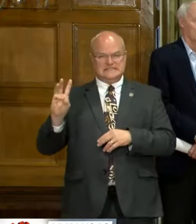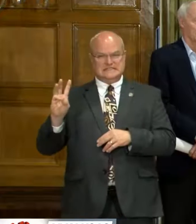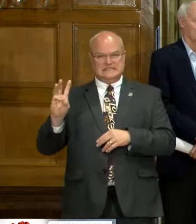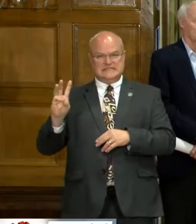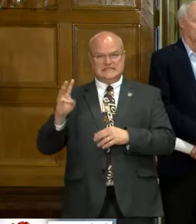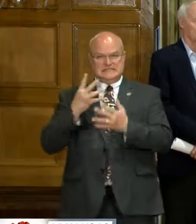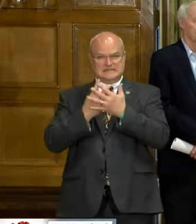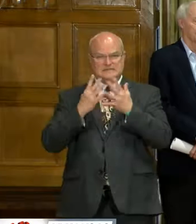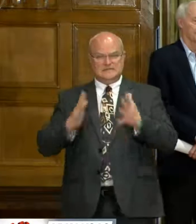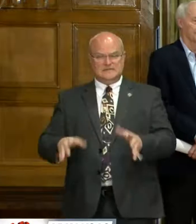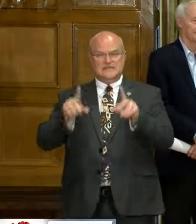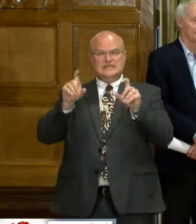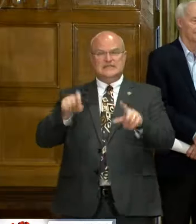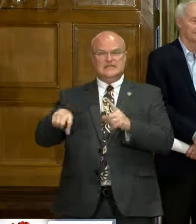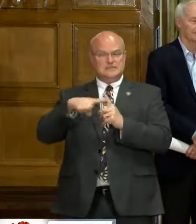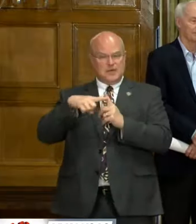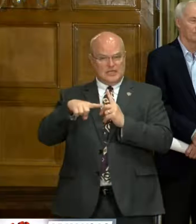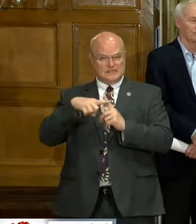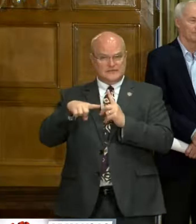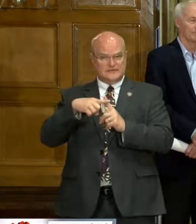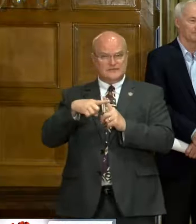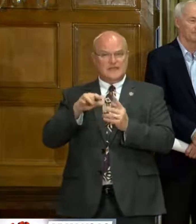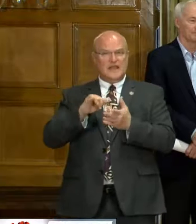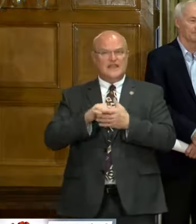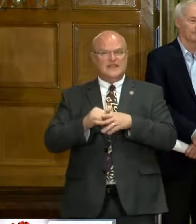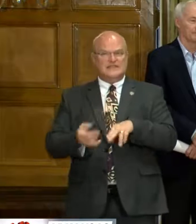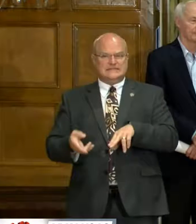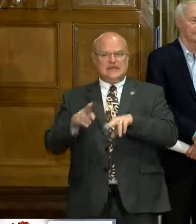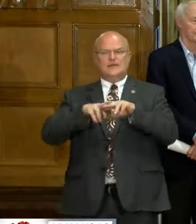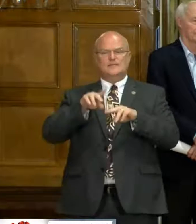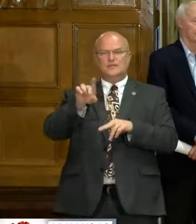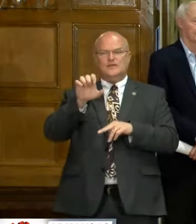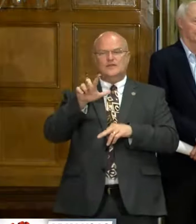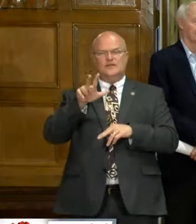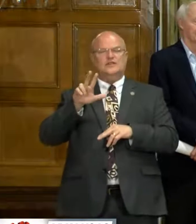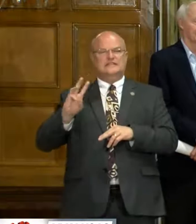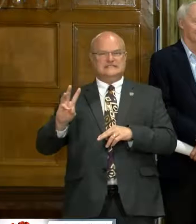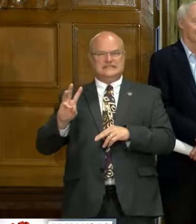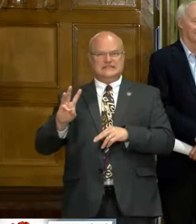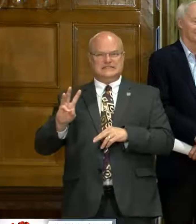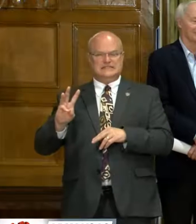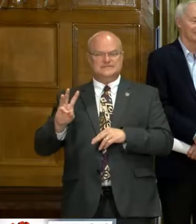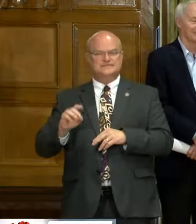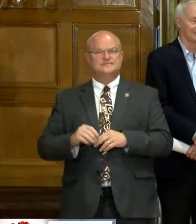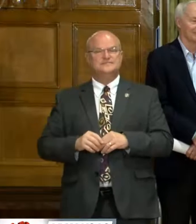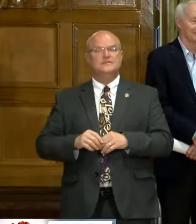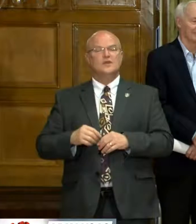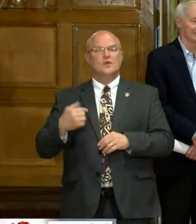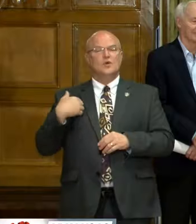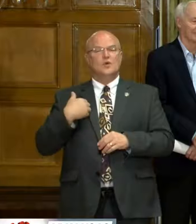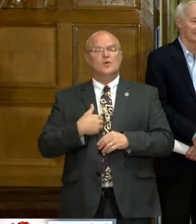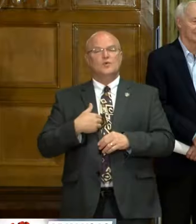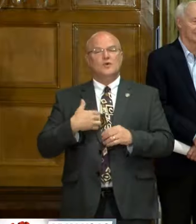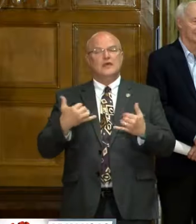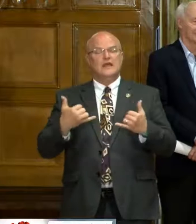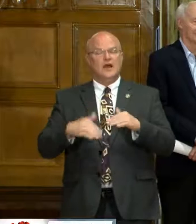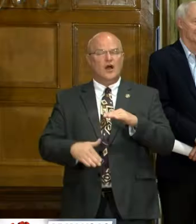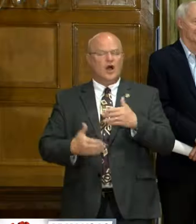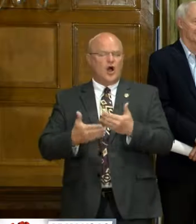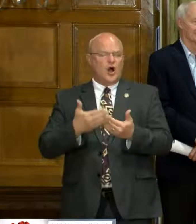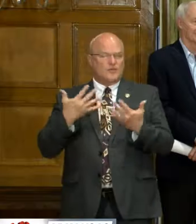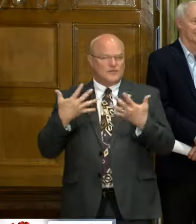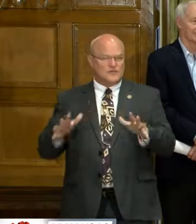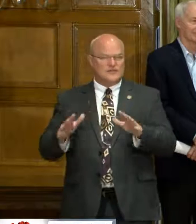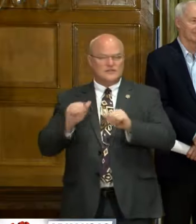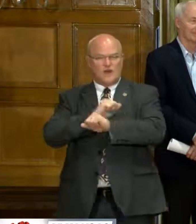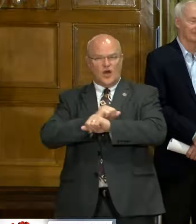826 inmates who have tested positive. That's up 136 from what I reported yesterday. We are almost